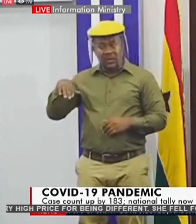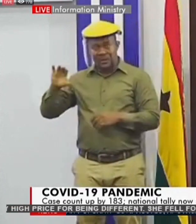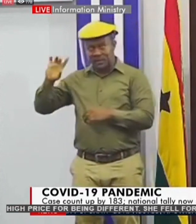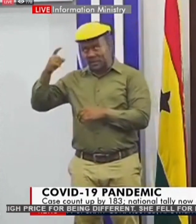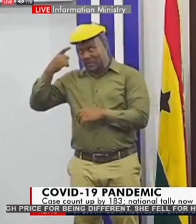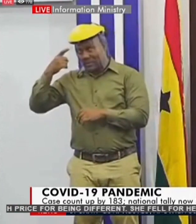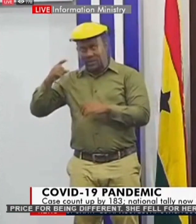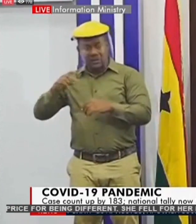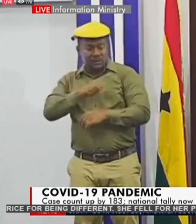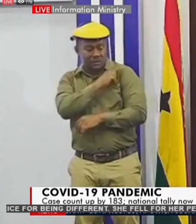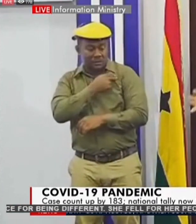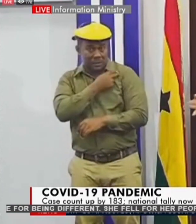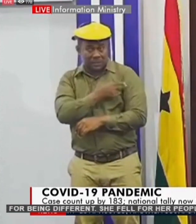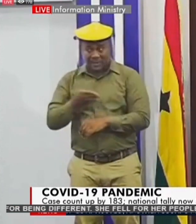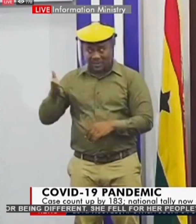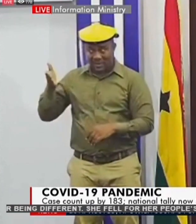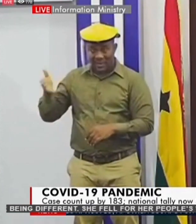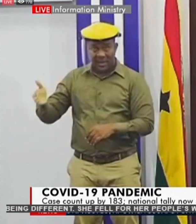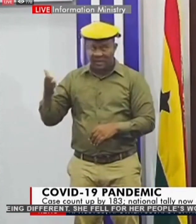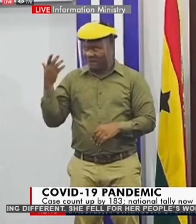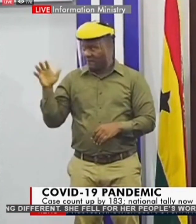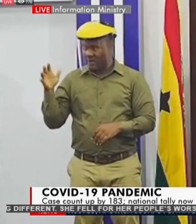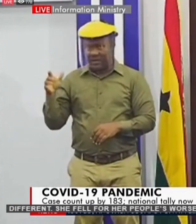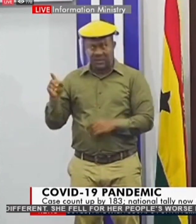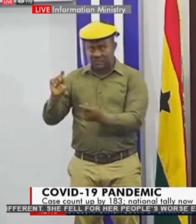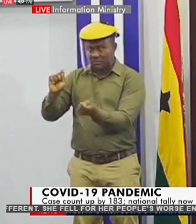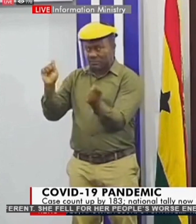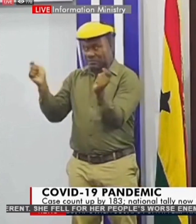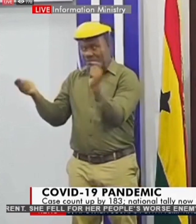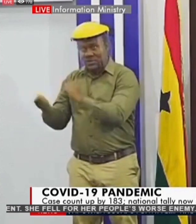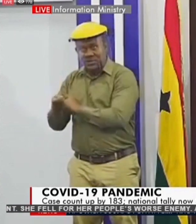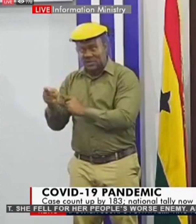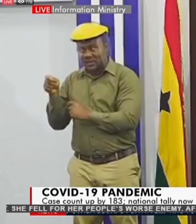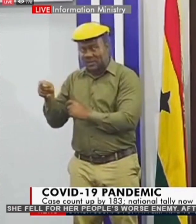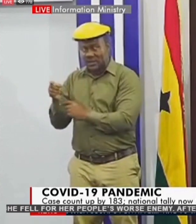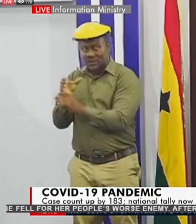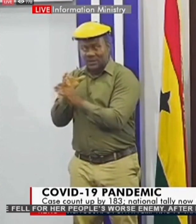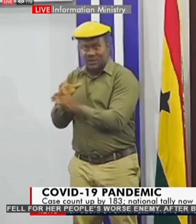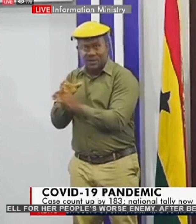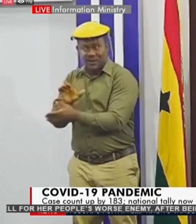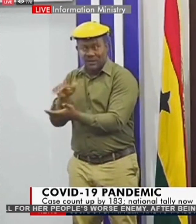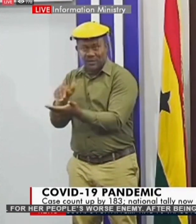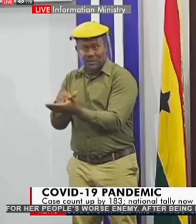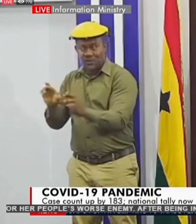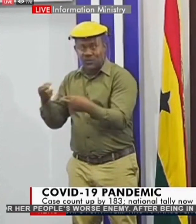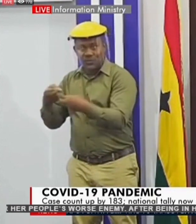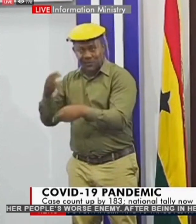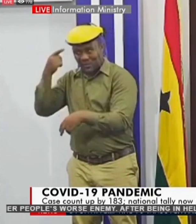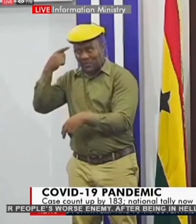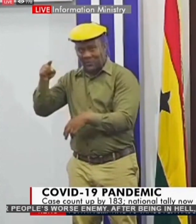in Obuasi is now being turned into the treatment center for